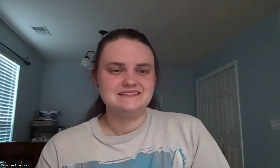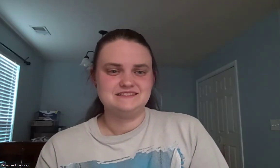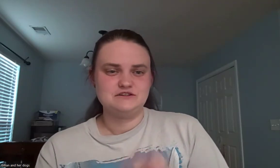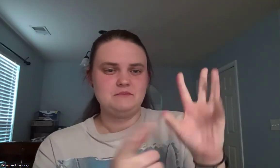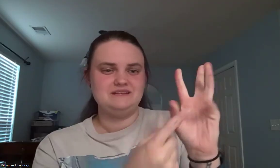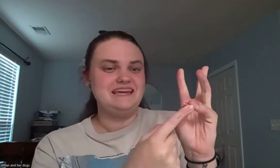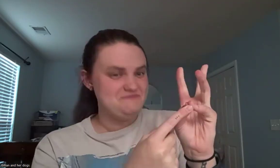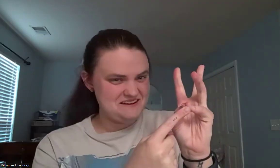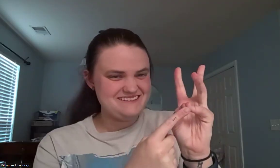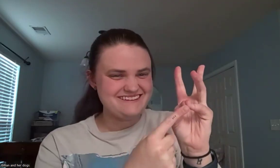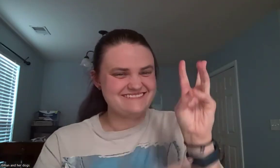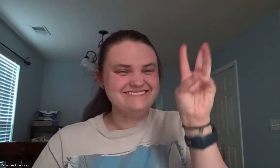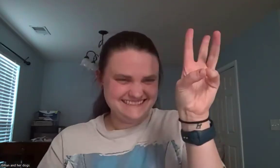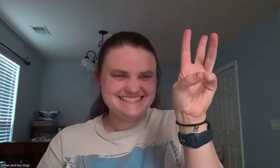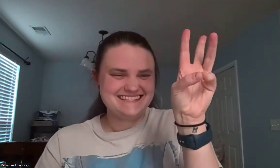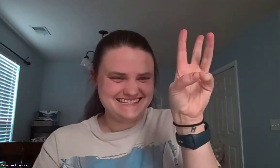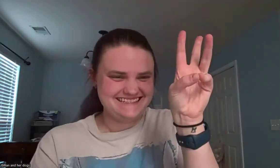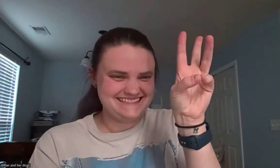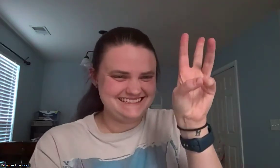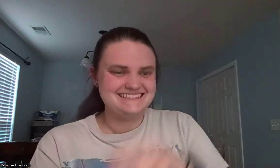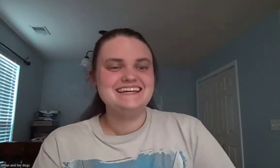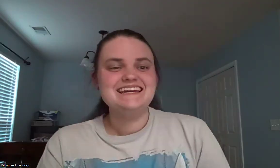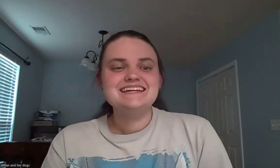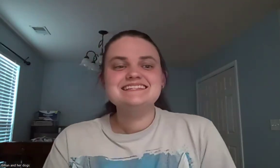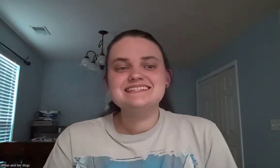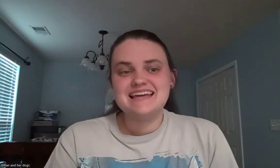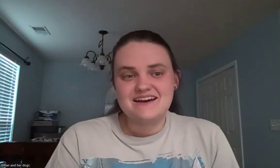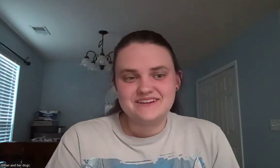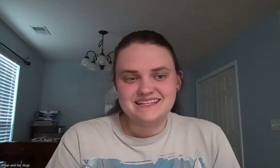So remember it. Yep, there you go. 6, 7.